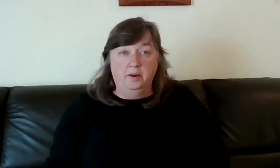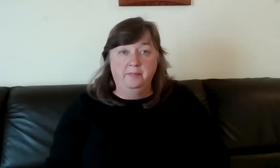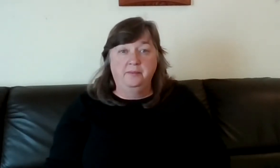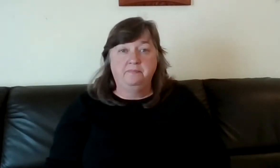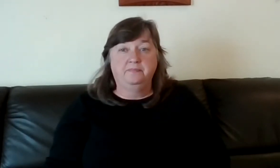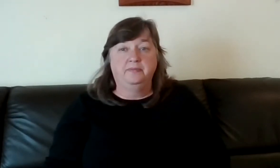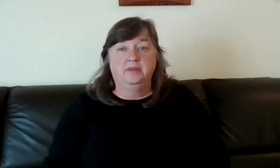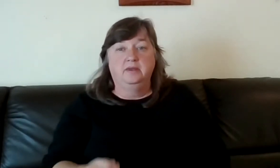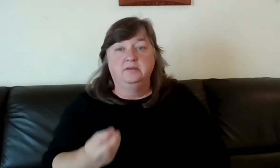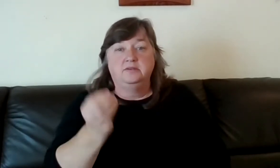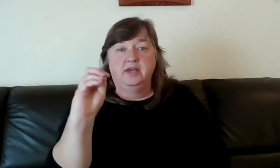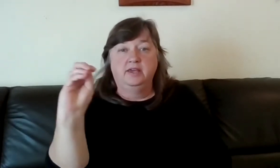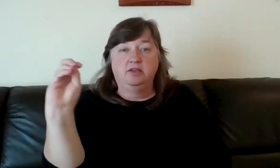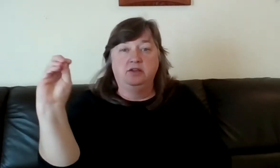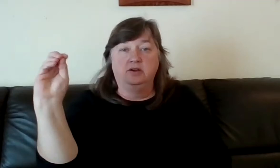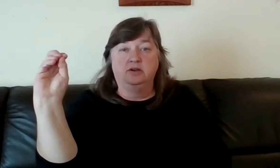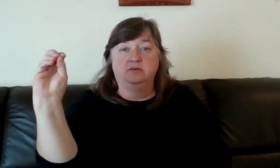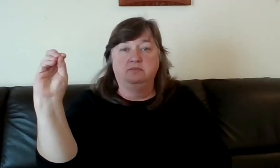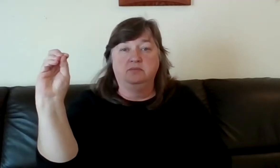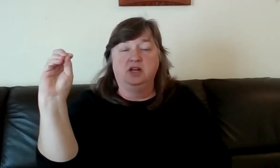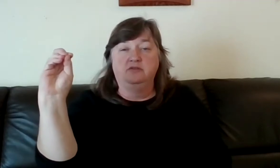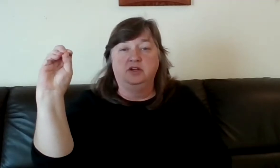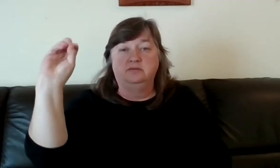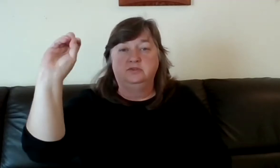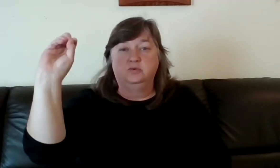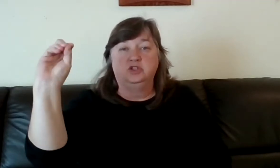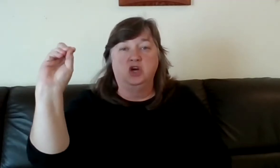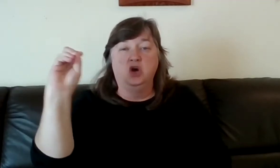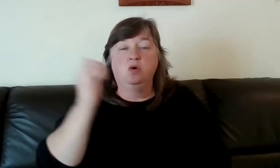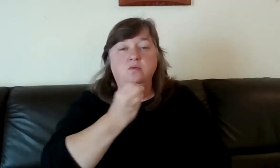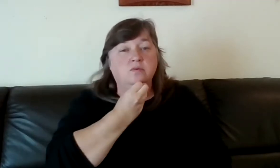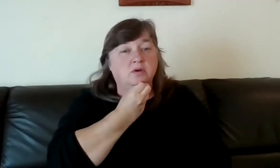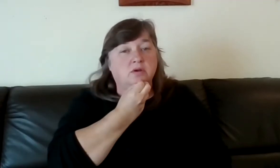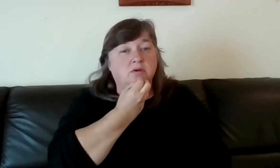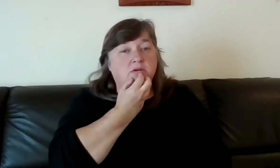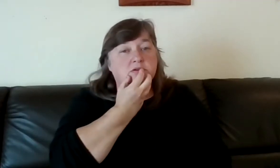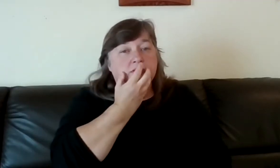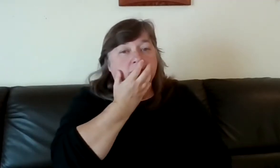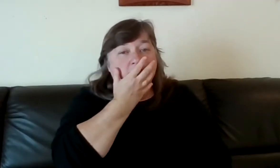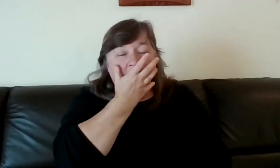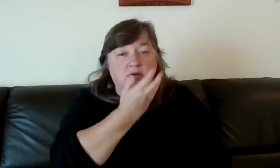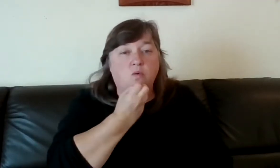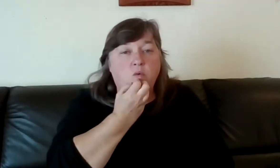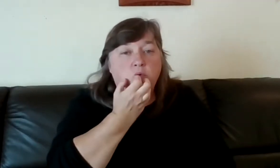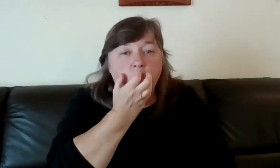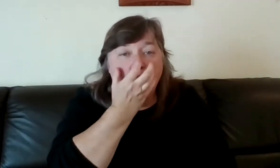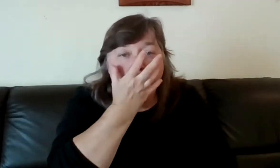warm. So you take your kind of a squished O and just kind of